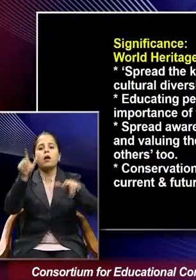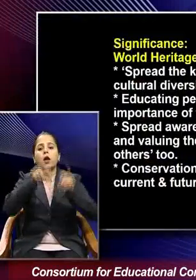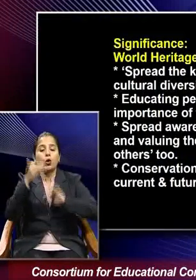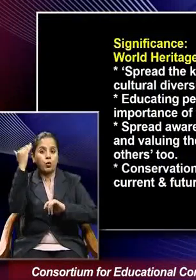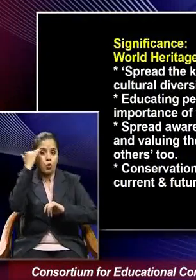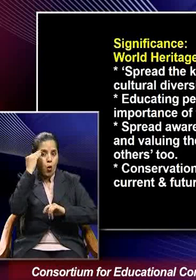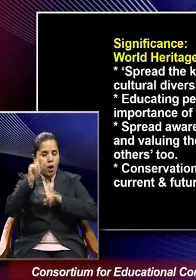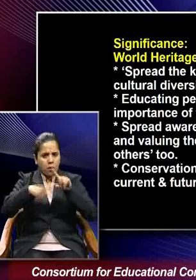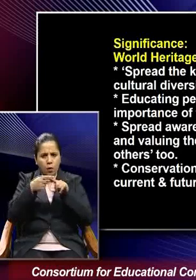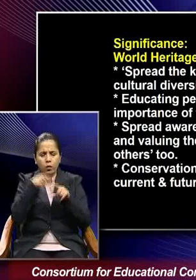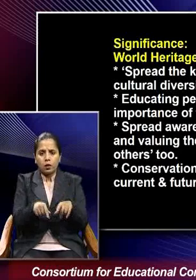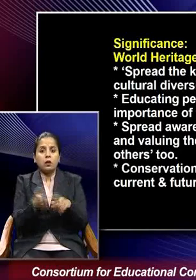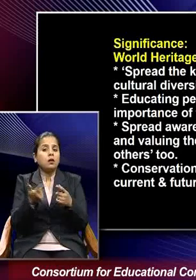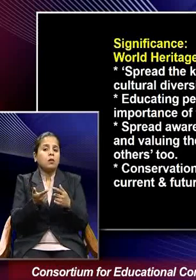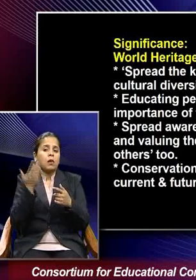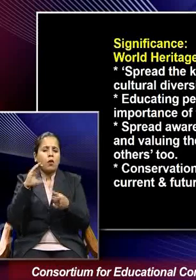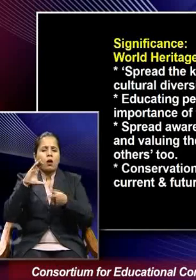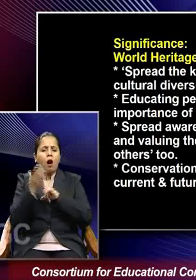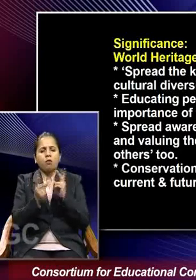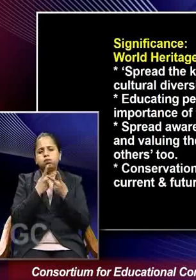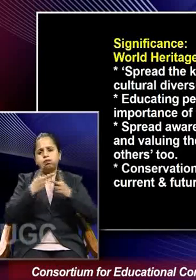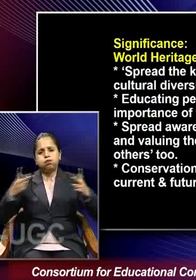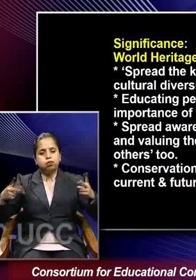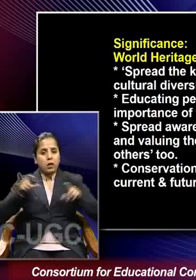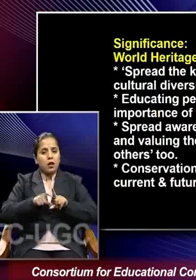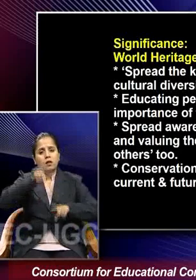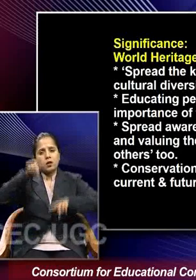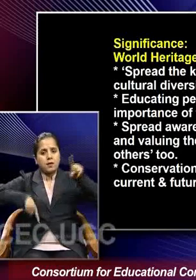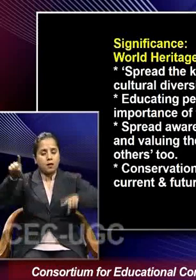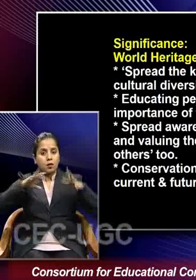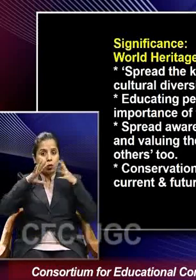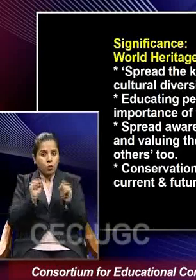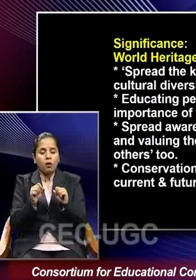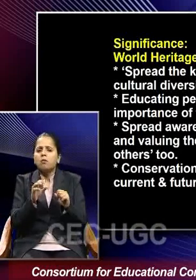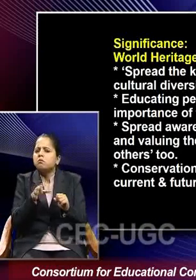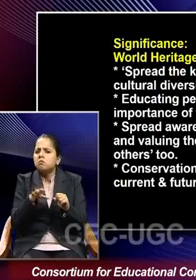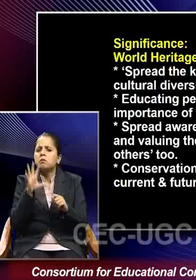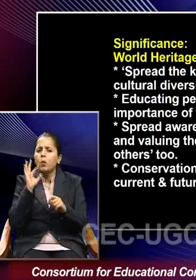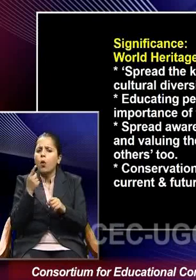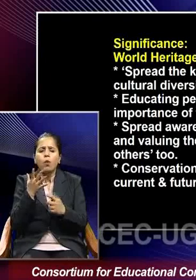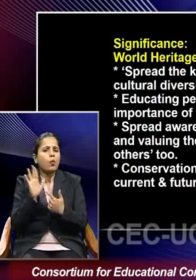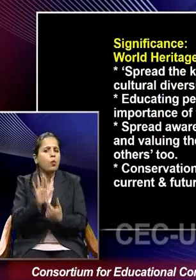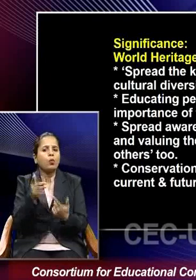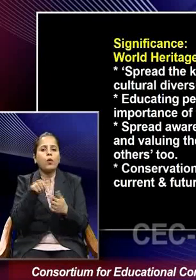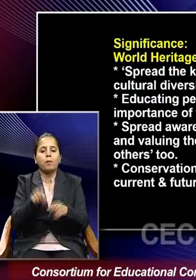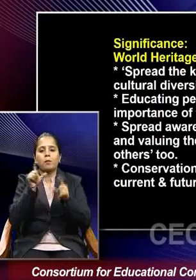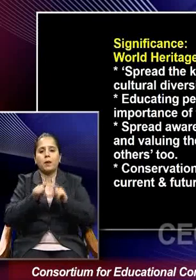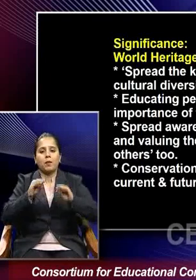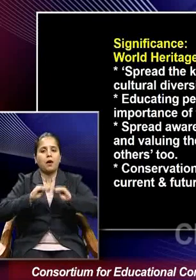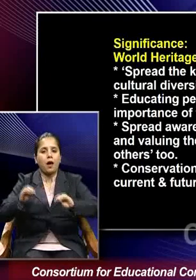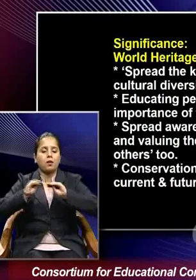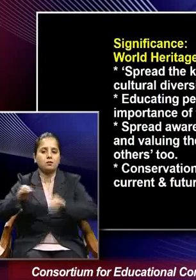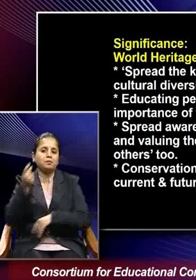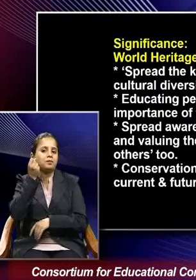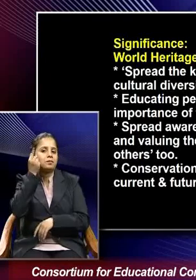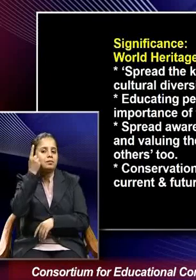about rich cultural diversity. The day is very significant because it attempts to educate the people